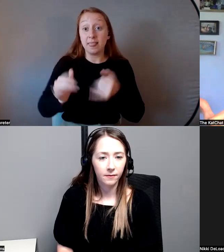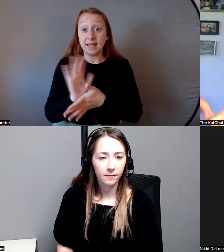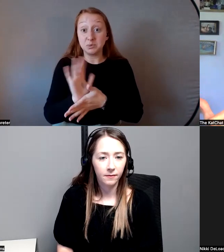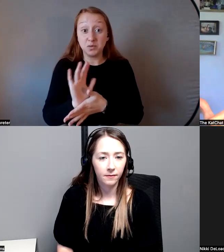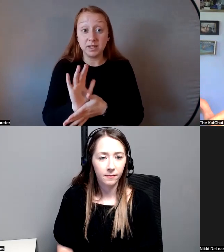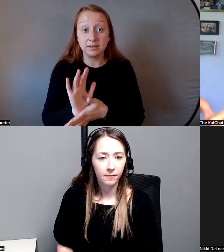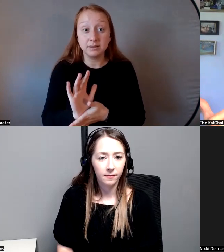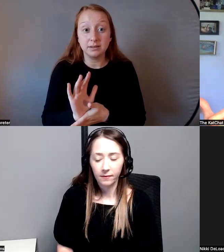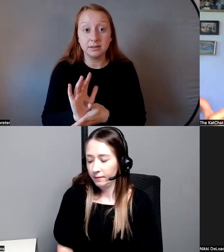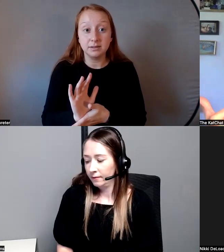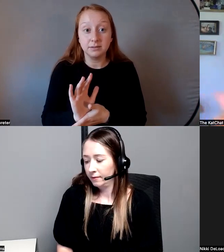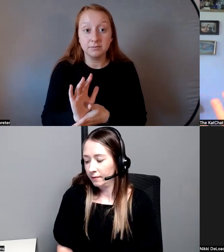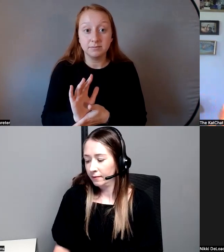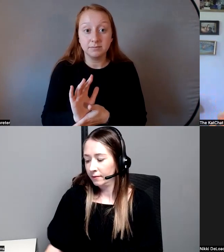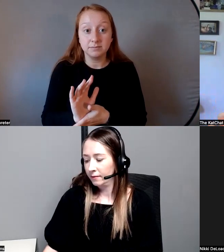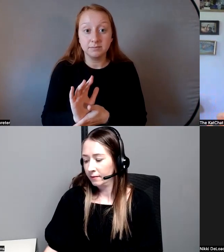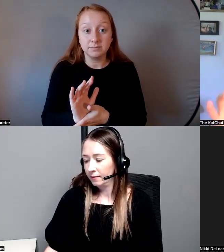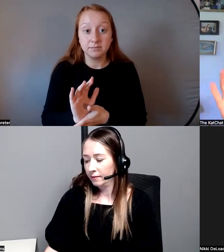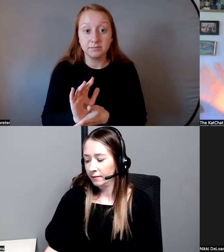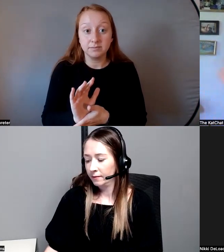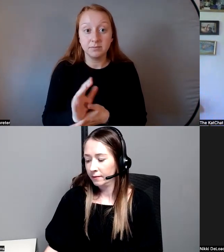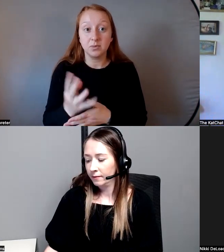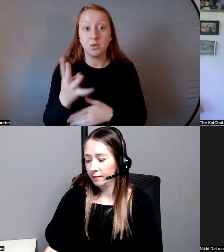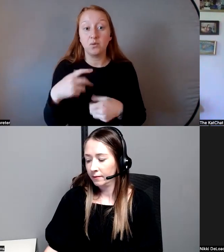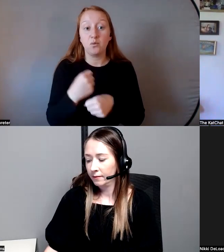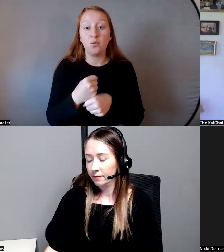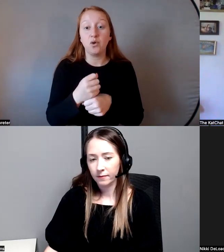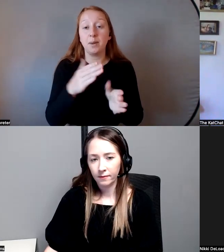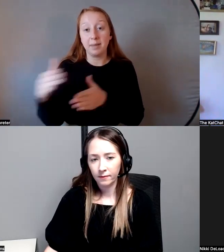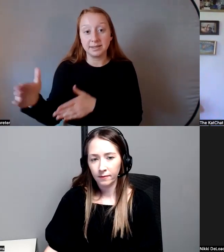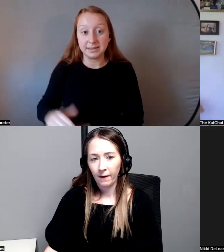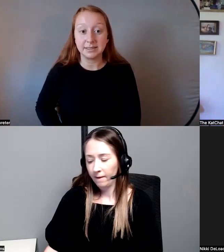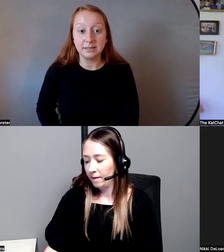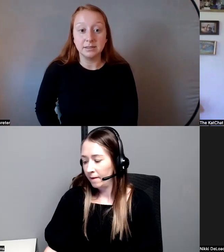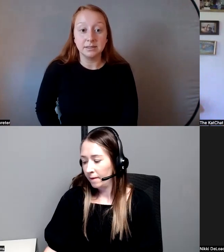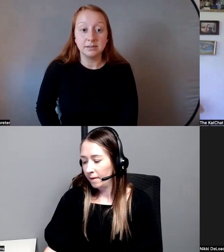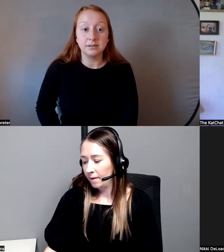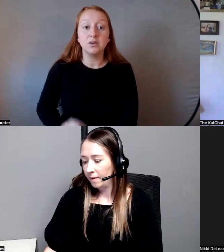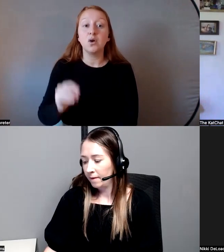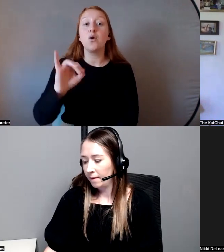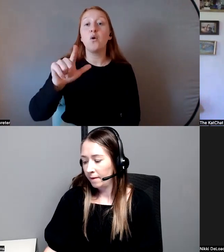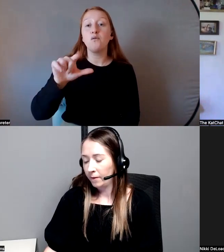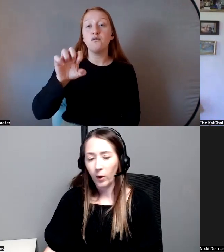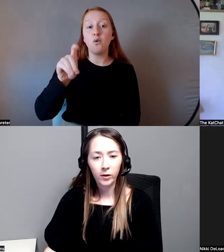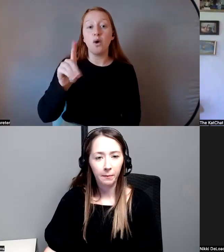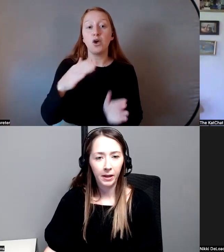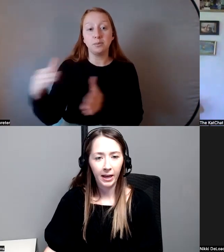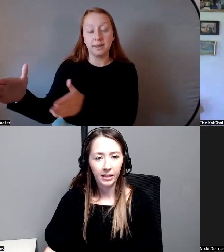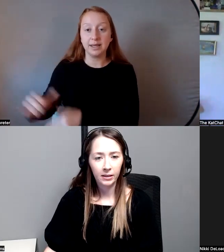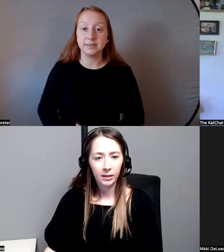beta, Spoiler Plan, yeah, forgot to add that. Full plan. Spoiler Plan, that movie was